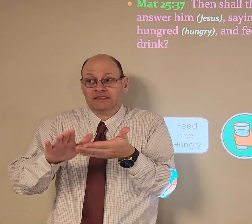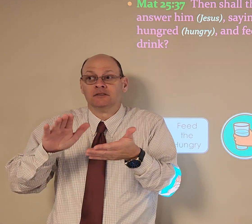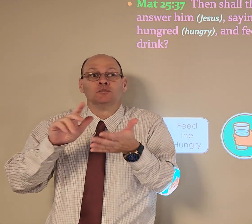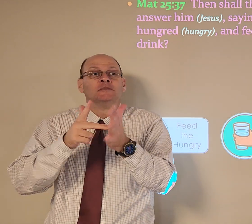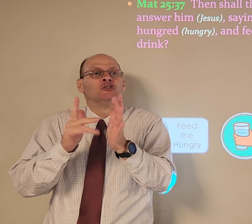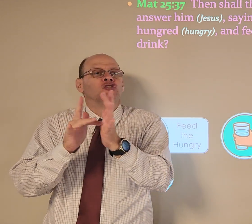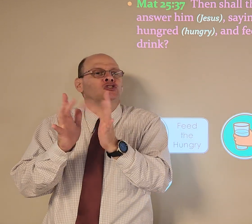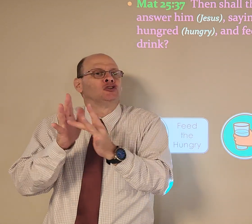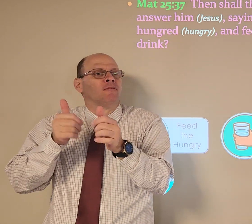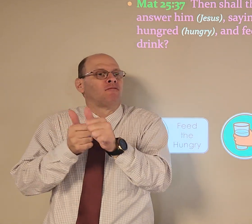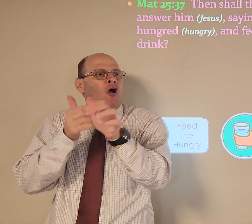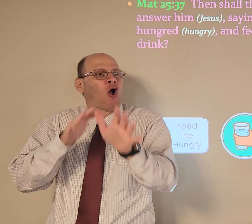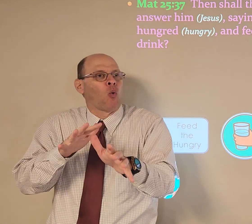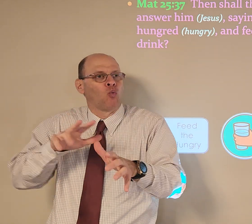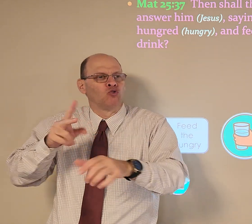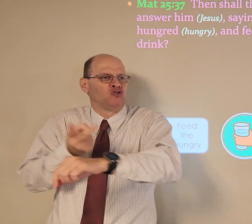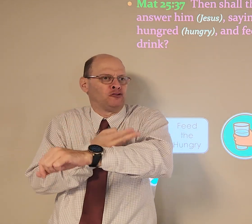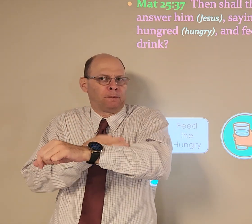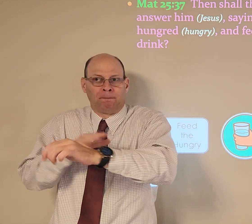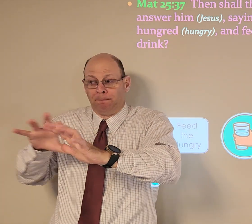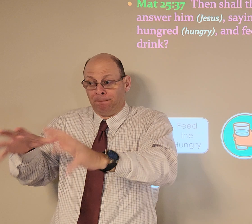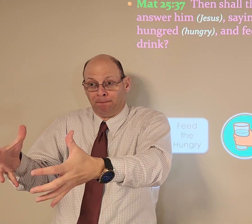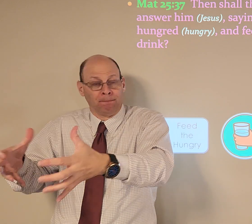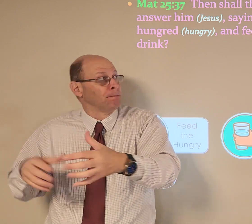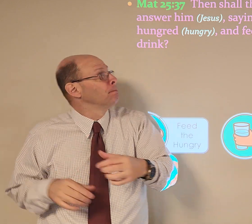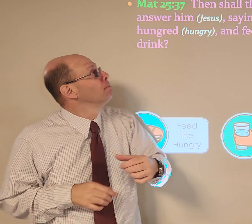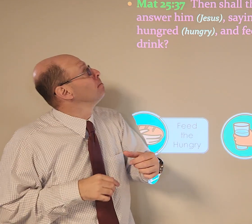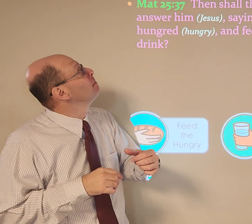Then shall the righteous answer him,